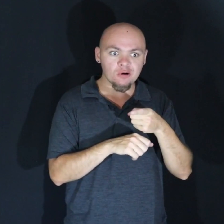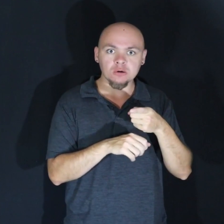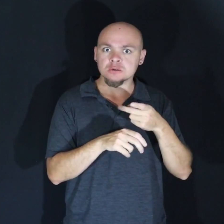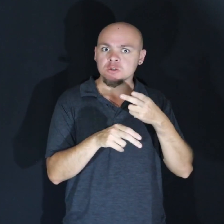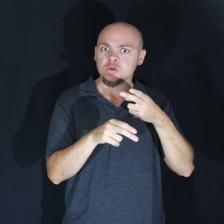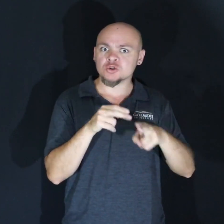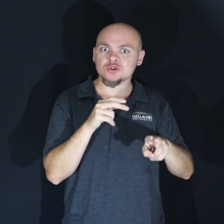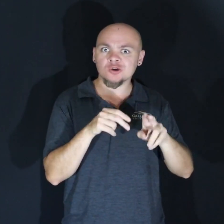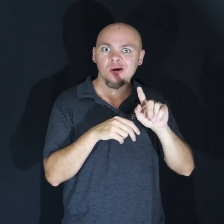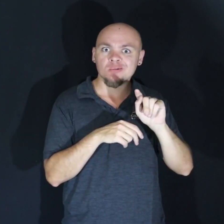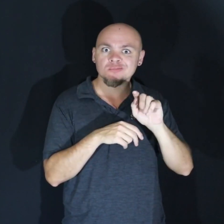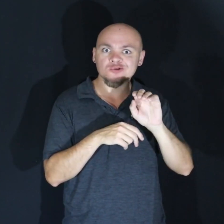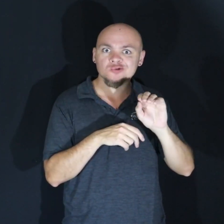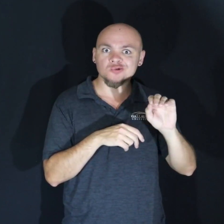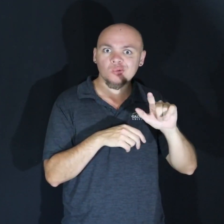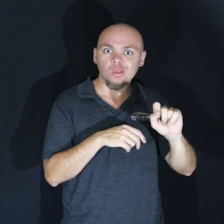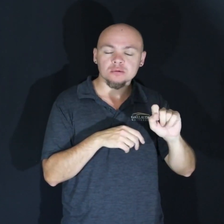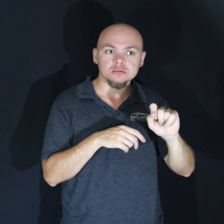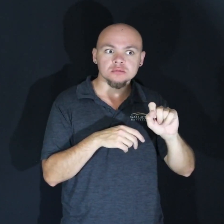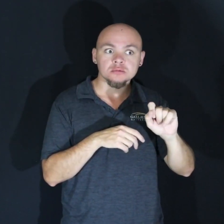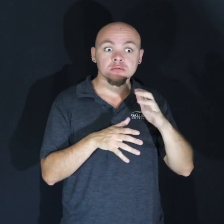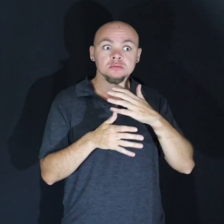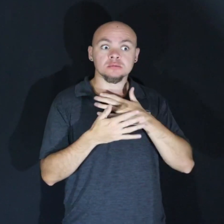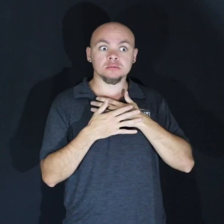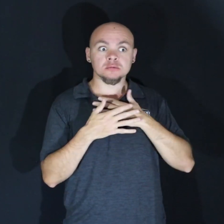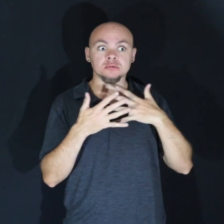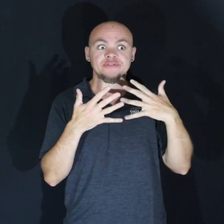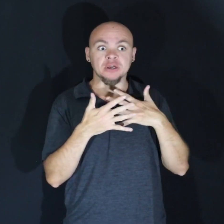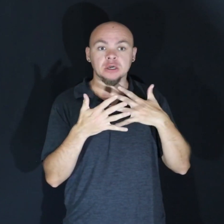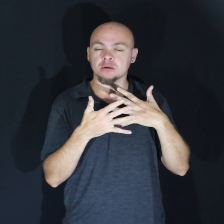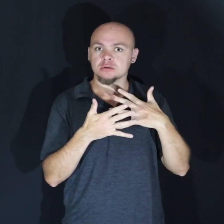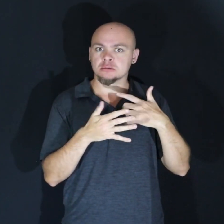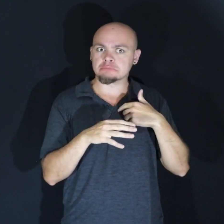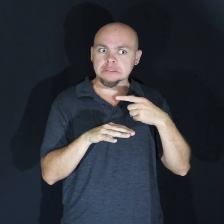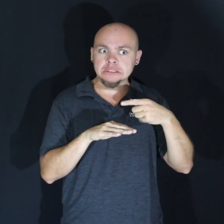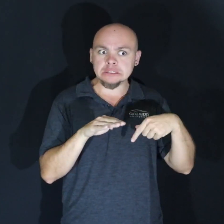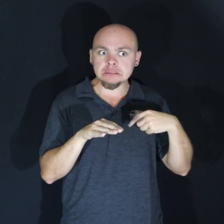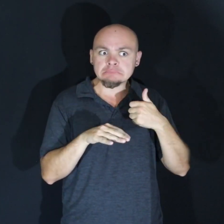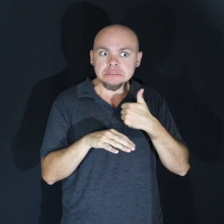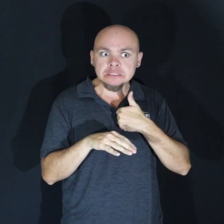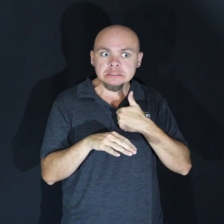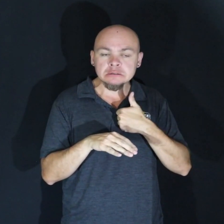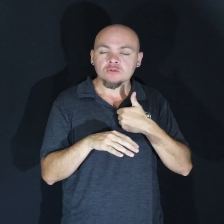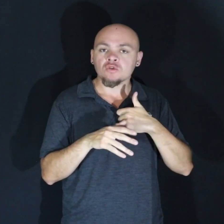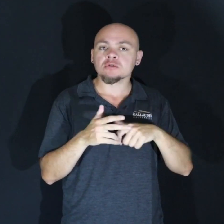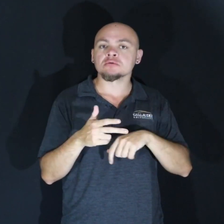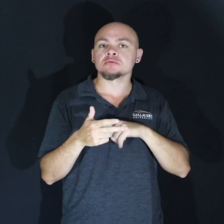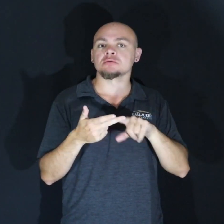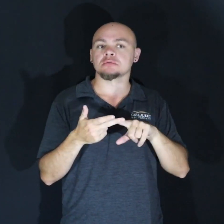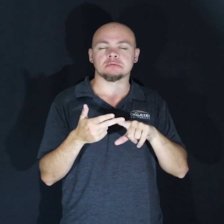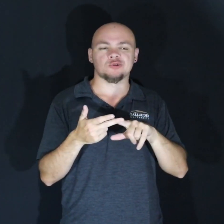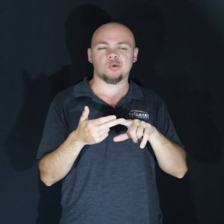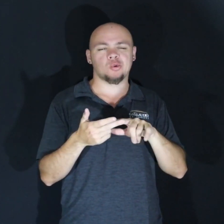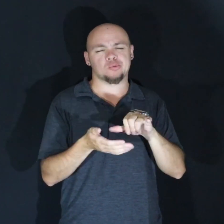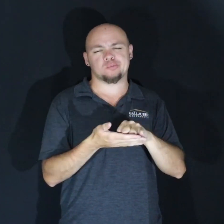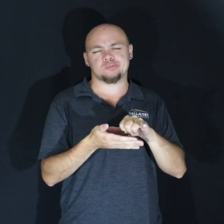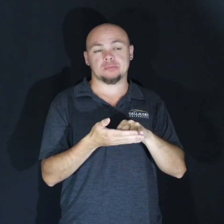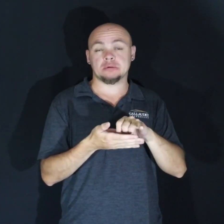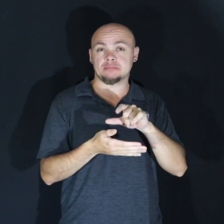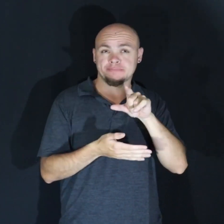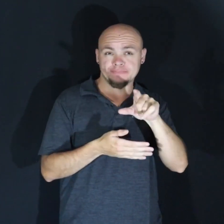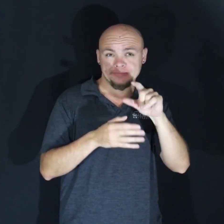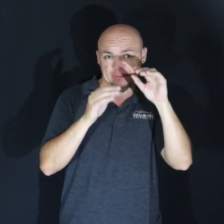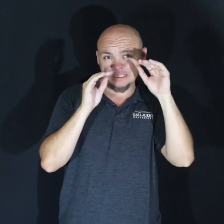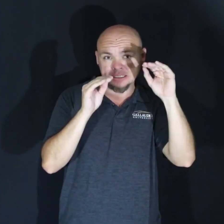razor-sharp tools, leading to fear, help, am I going to cut myself? And finally, disbelief, is this guy really